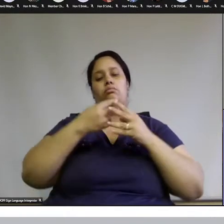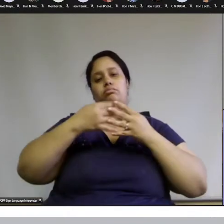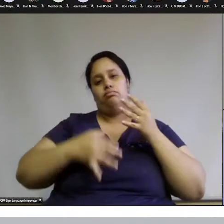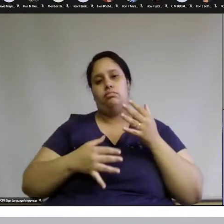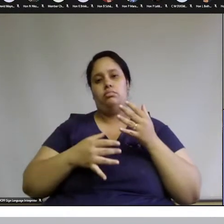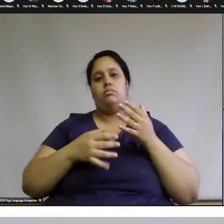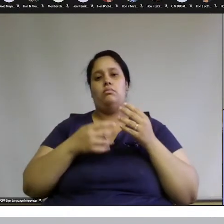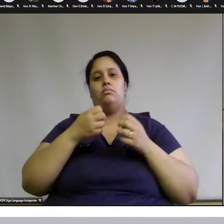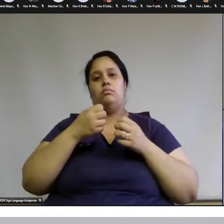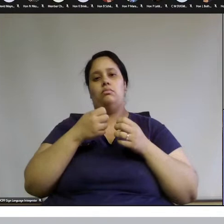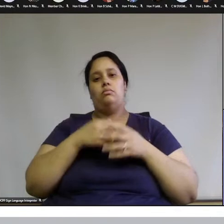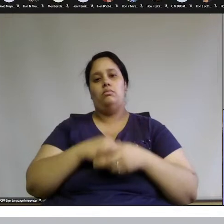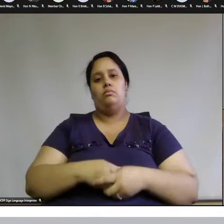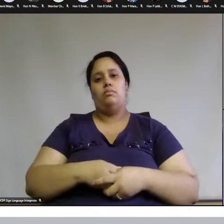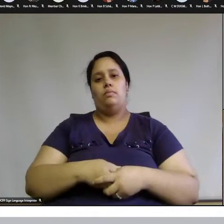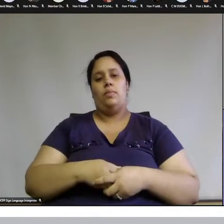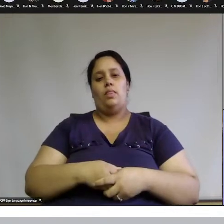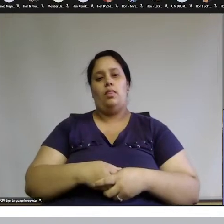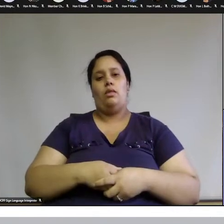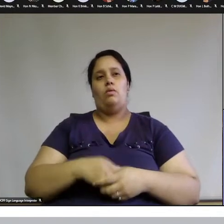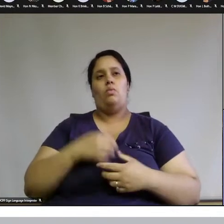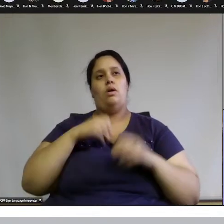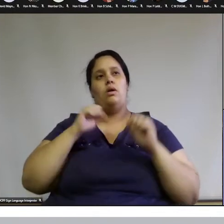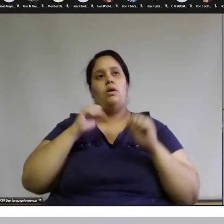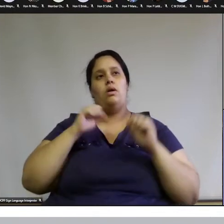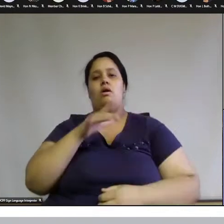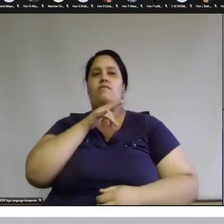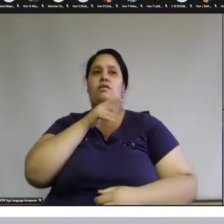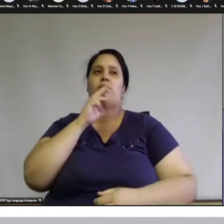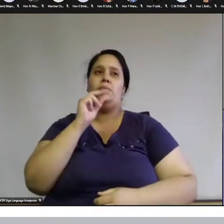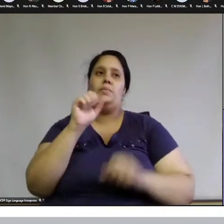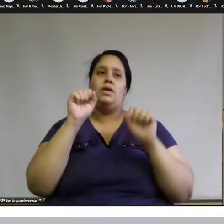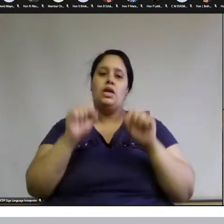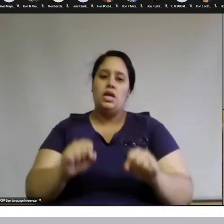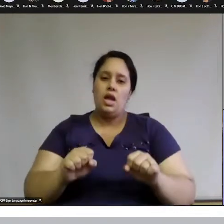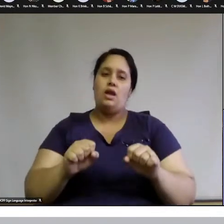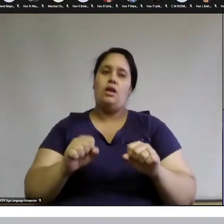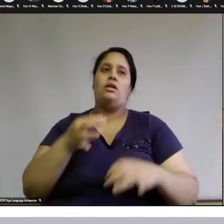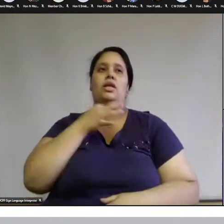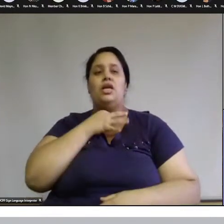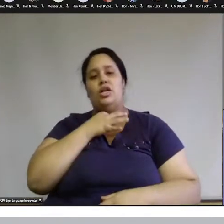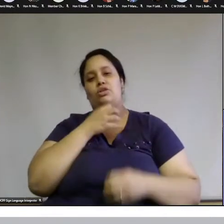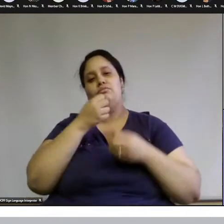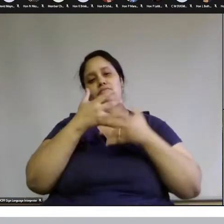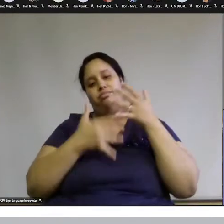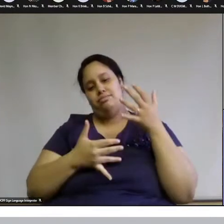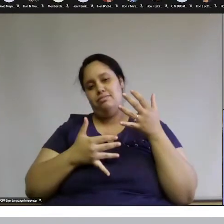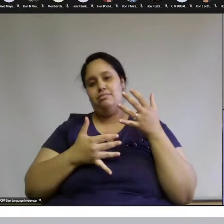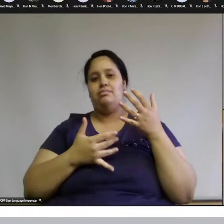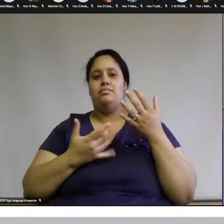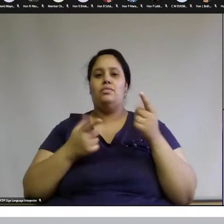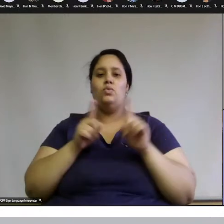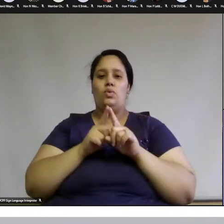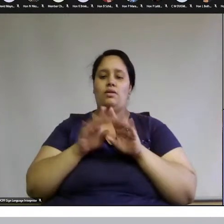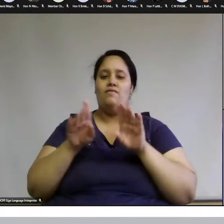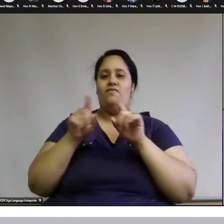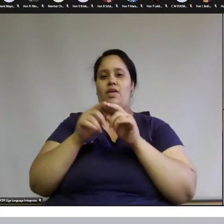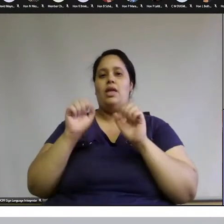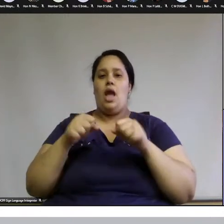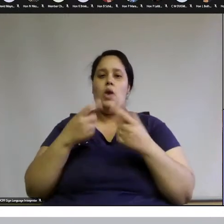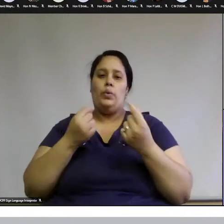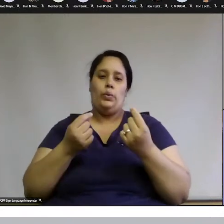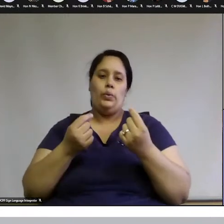and that one's can Brat Afrikaans, and we can speak English. fairly without